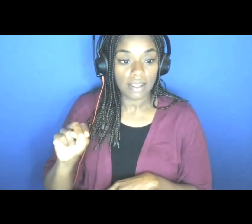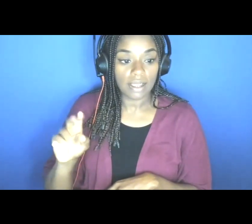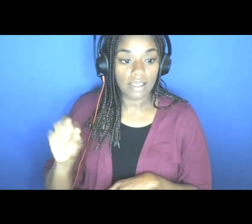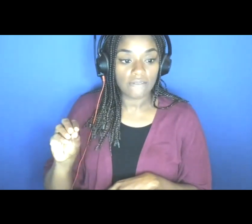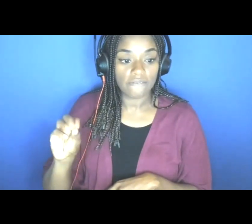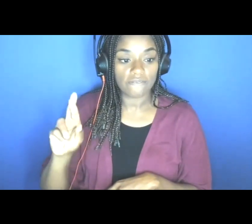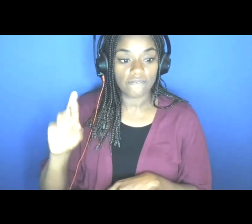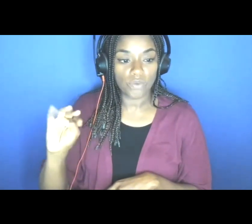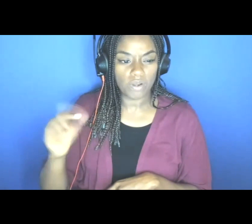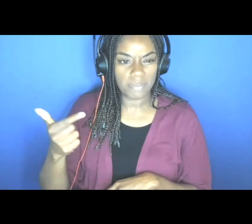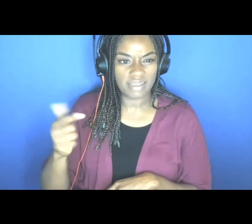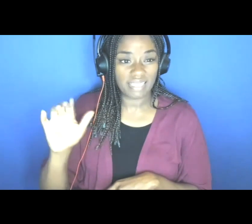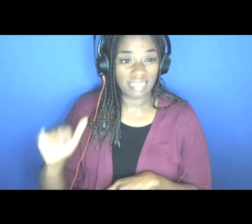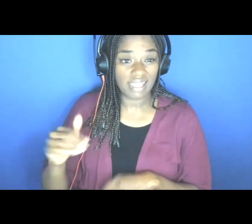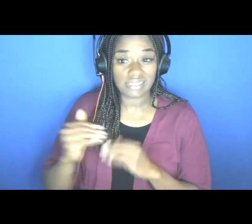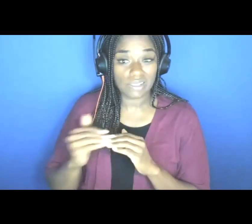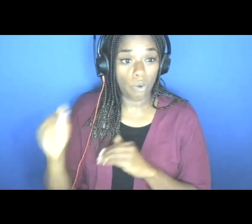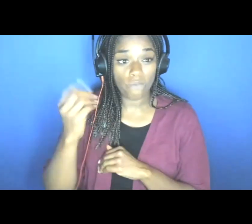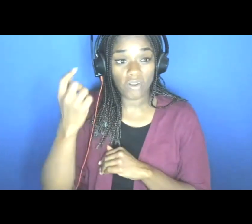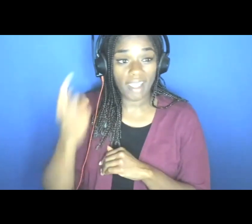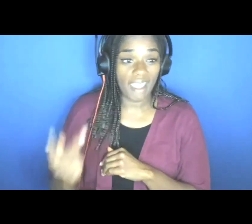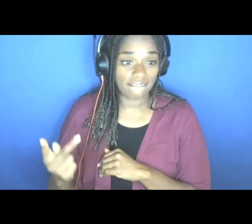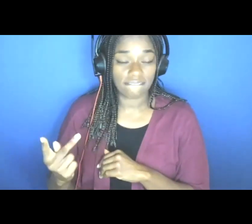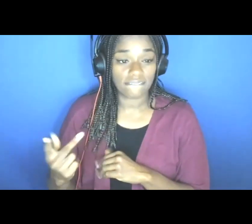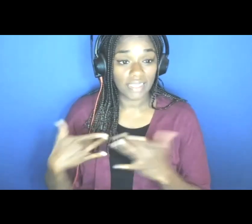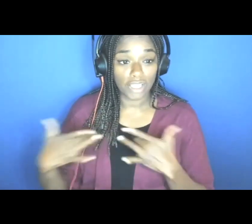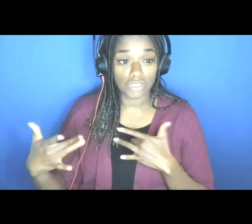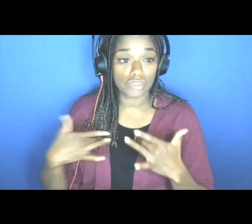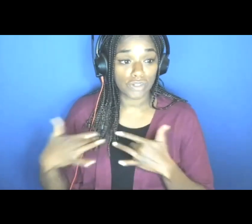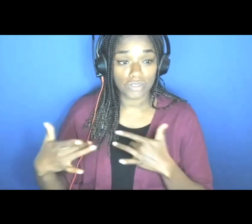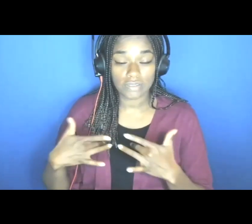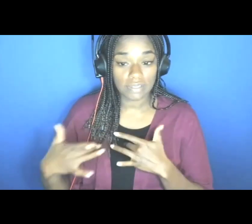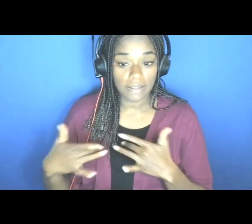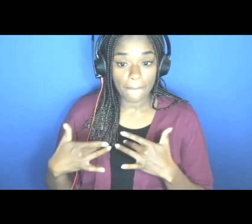That's over half are worried that they'll have to obscure